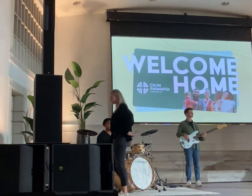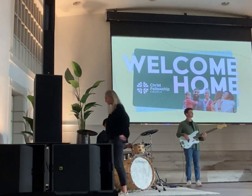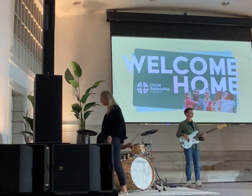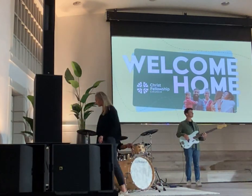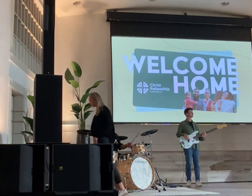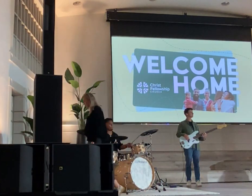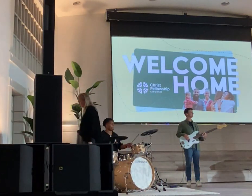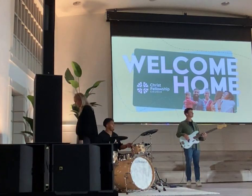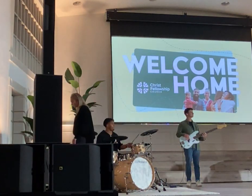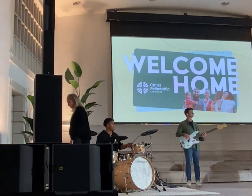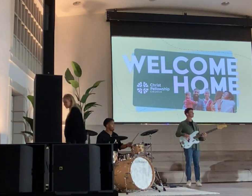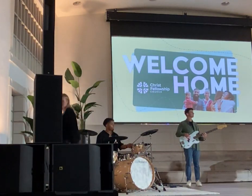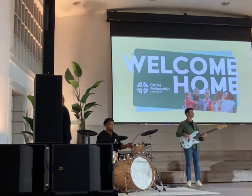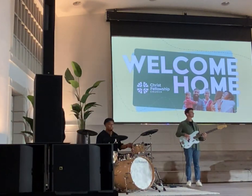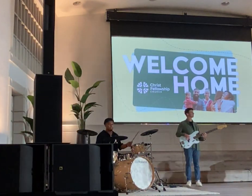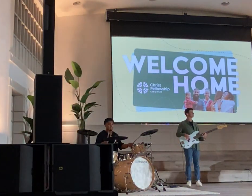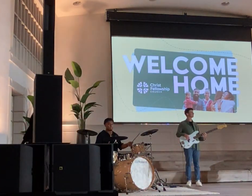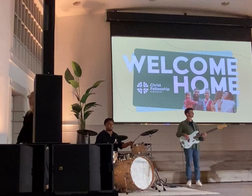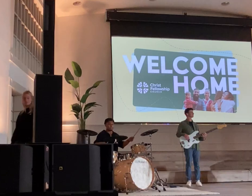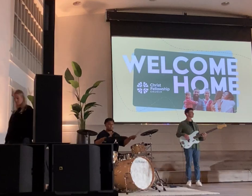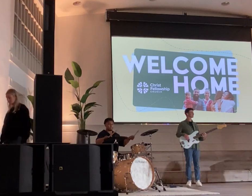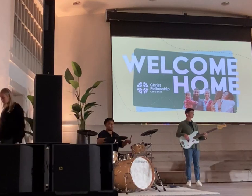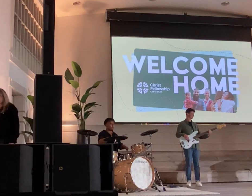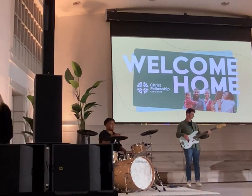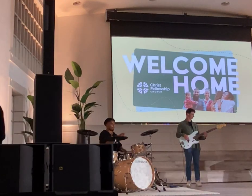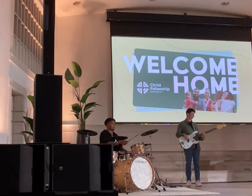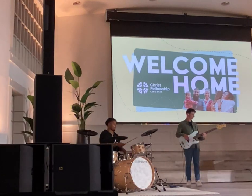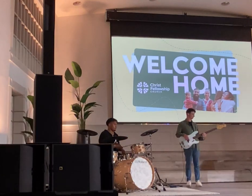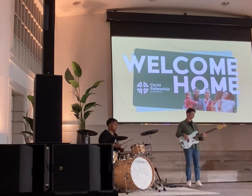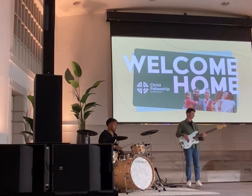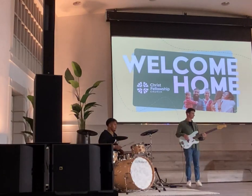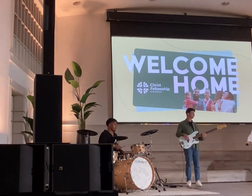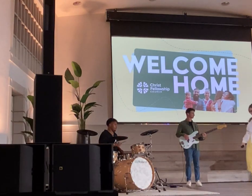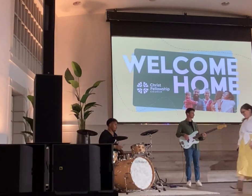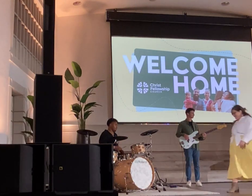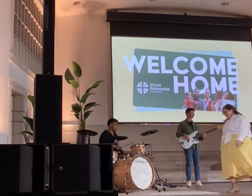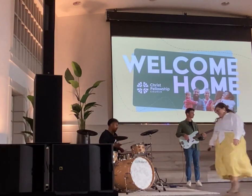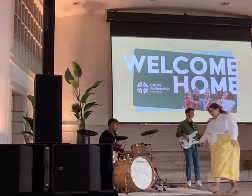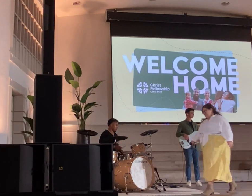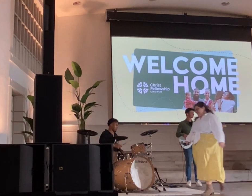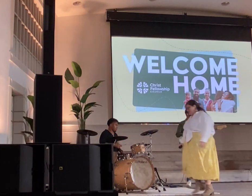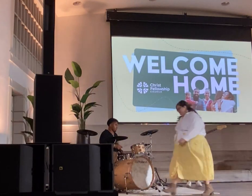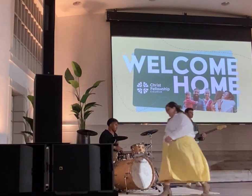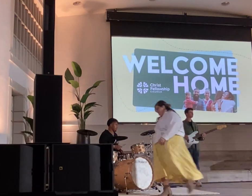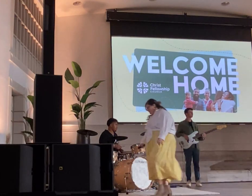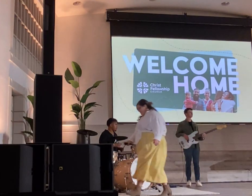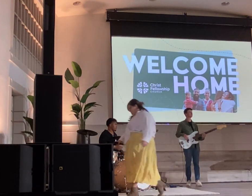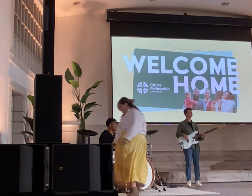Thank you.